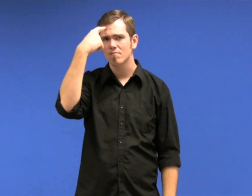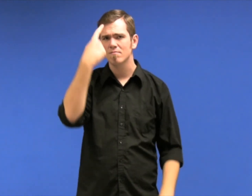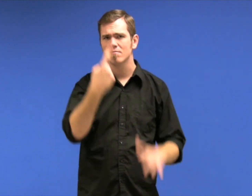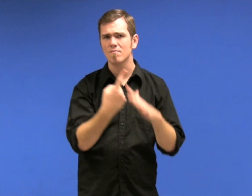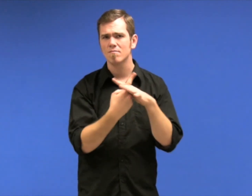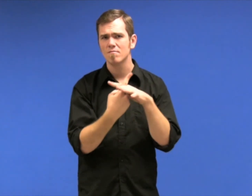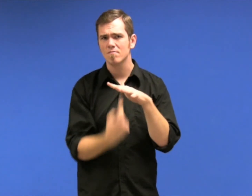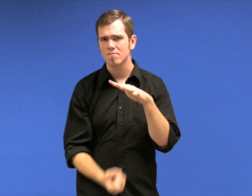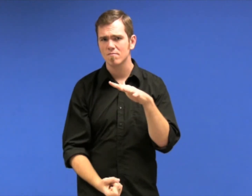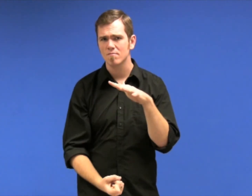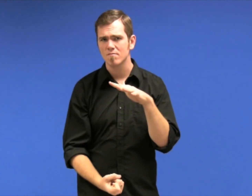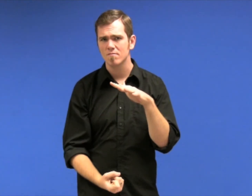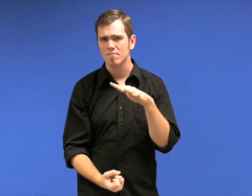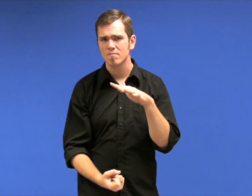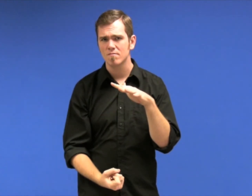thought disappears.